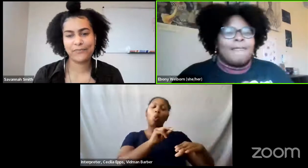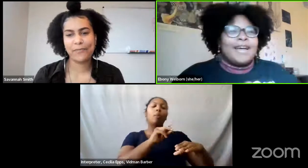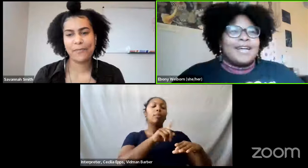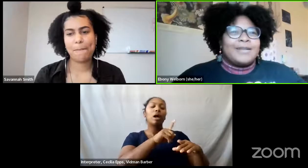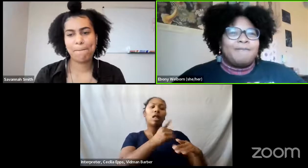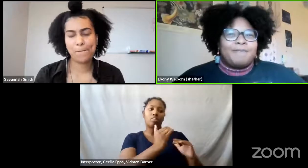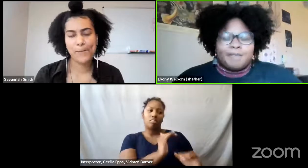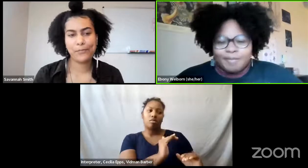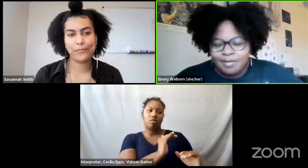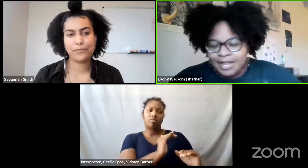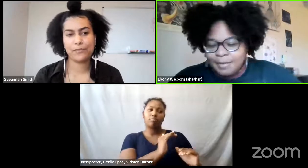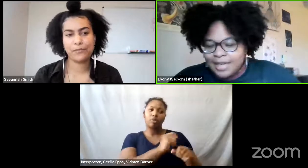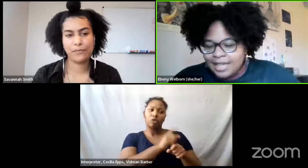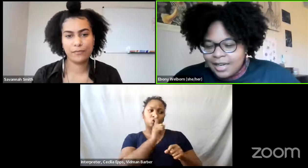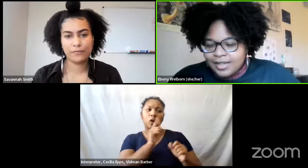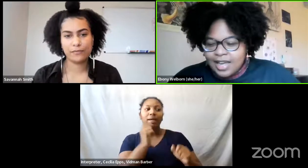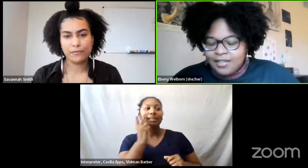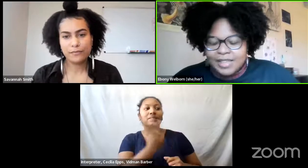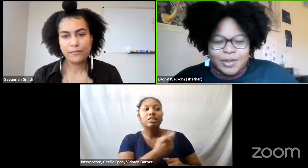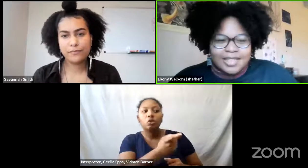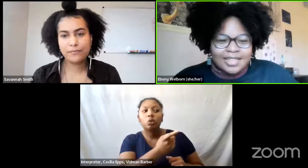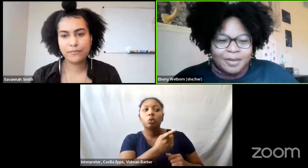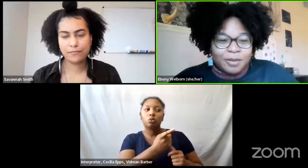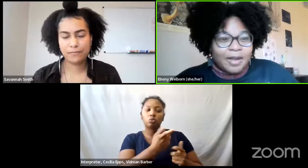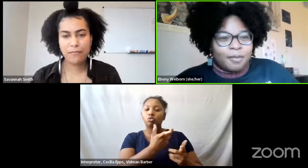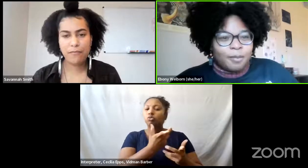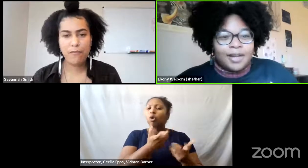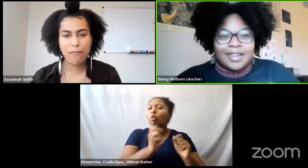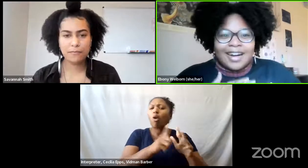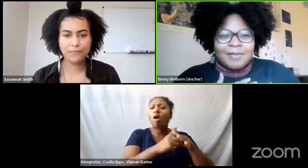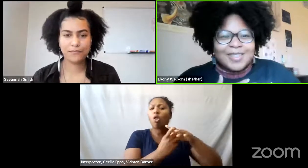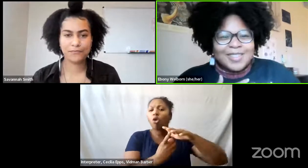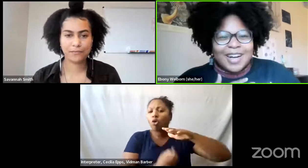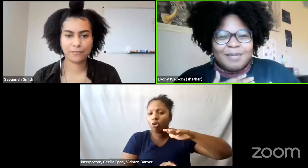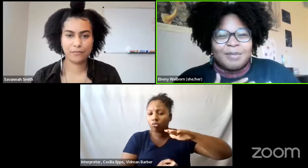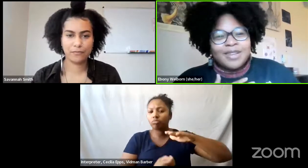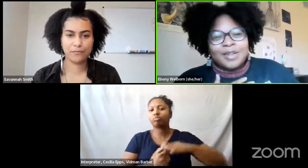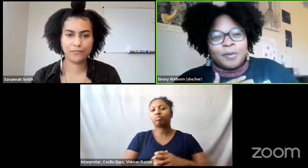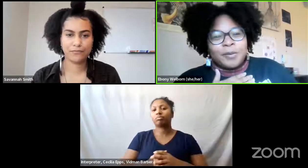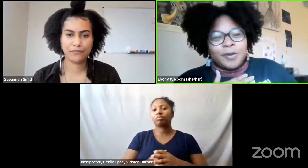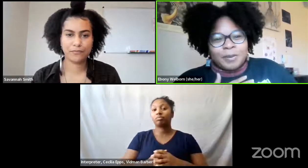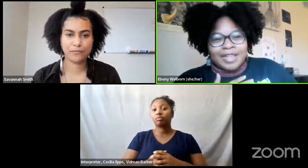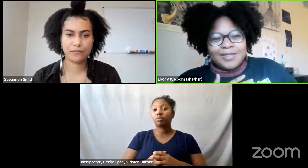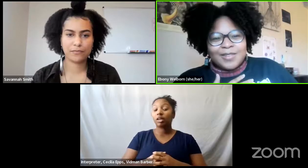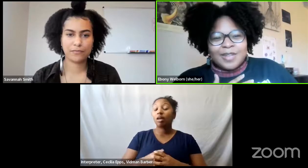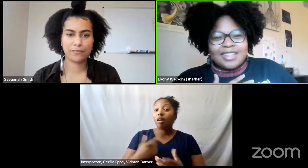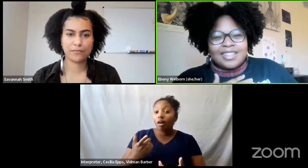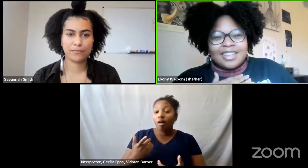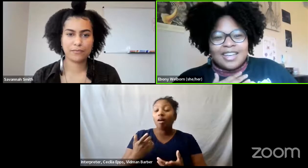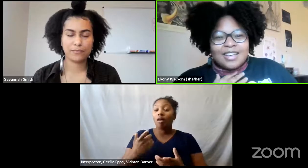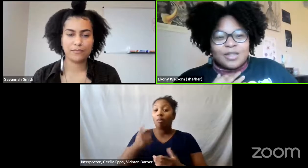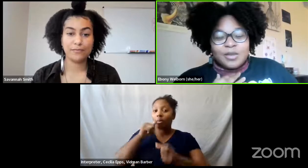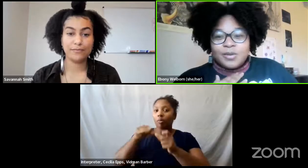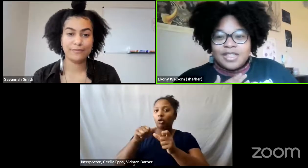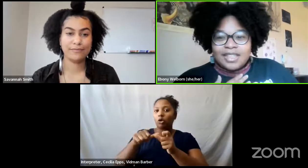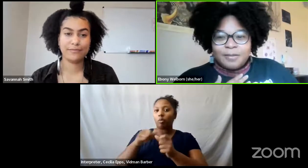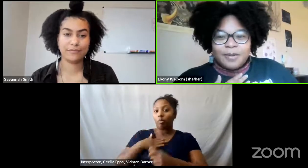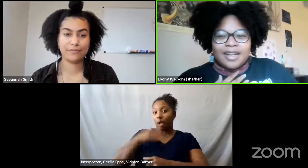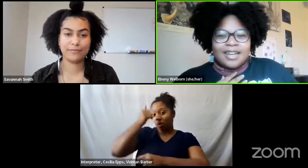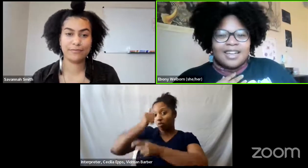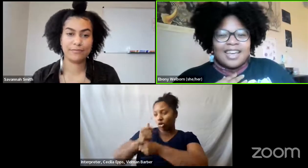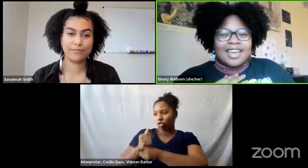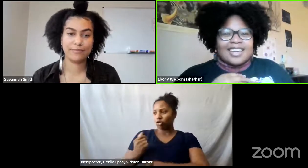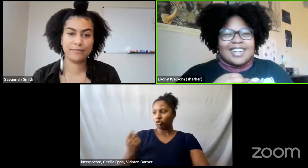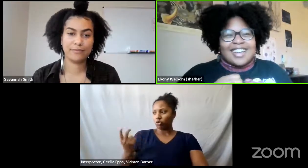space. But then I also have experiences like with my brother. I almost drowned my brother in the pool because we went too